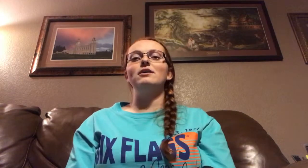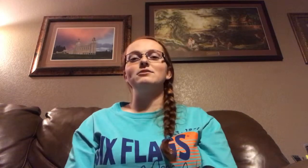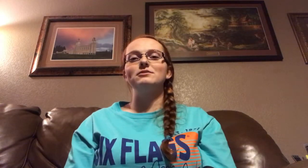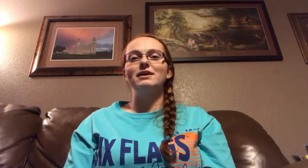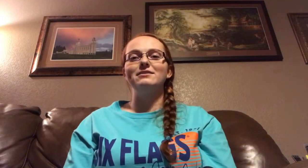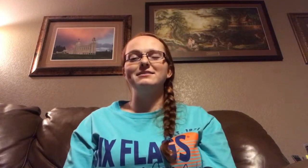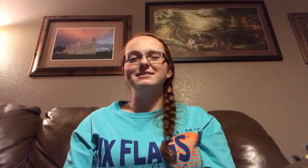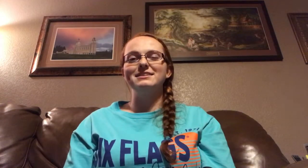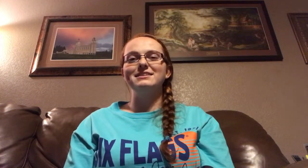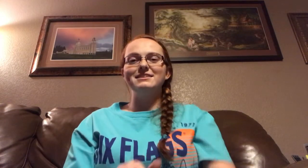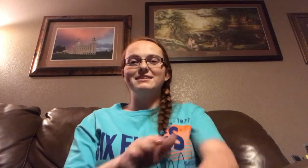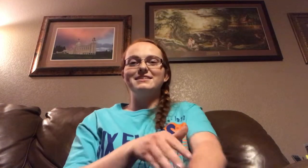slow down.